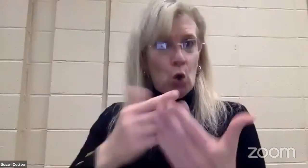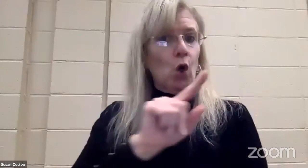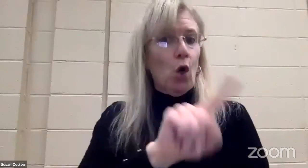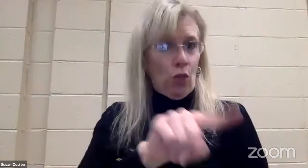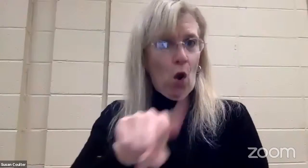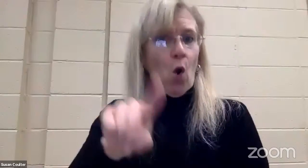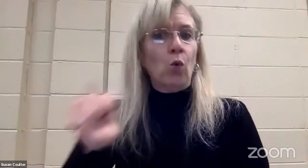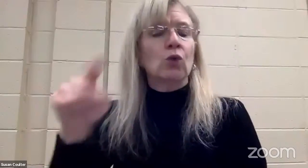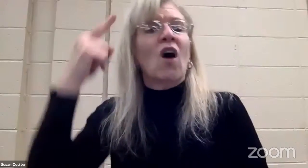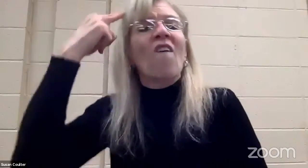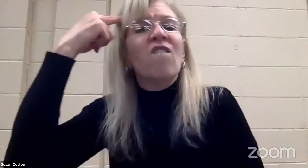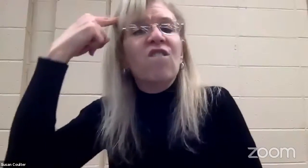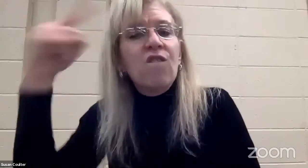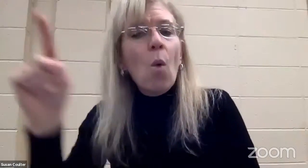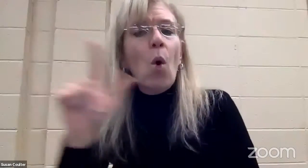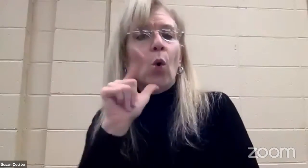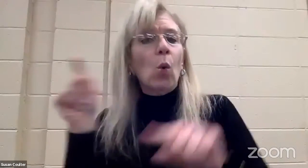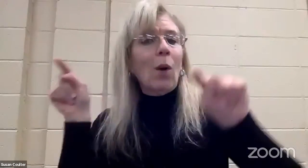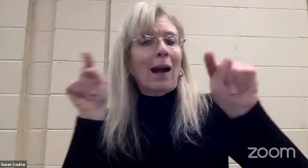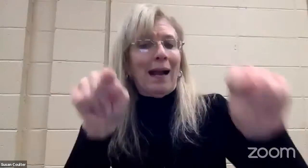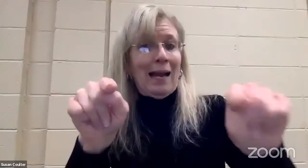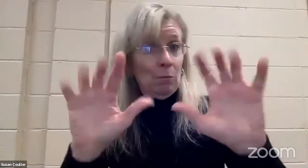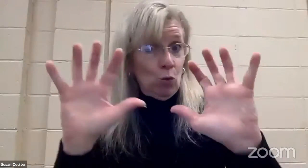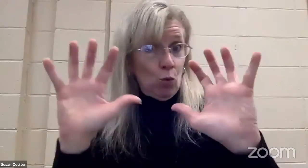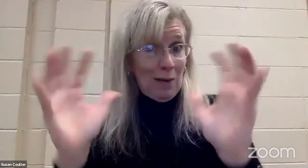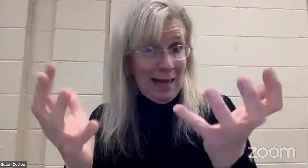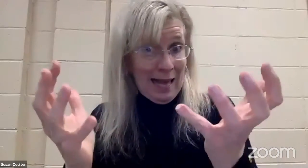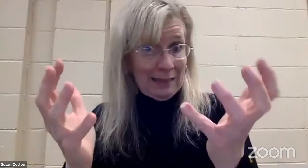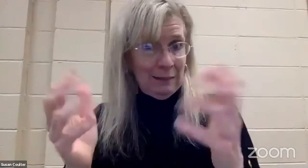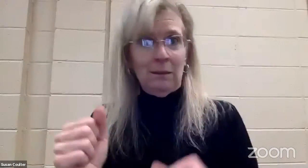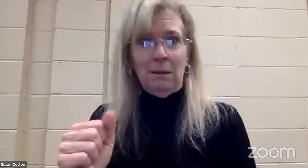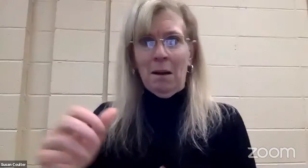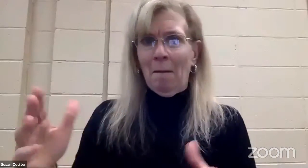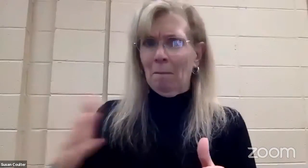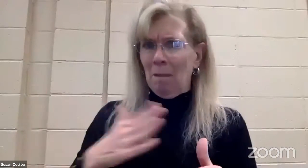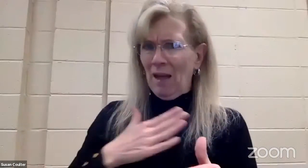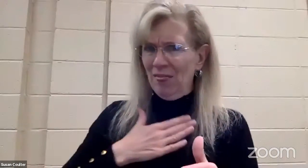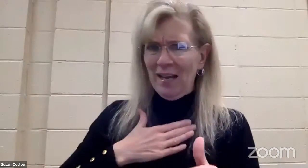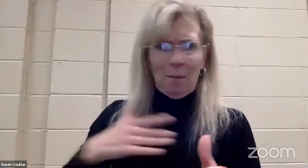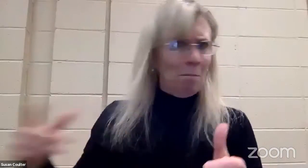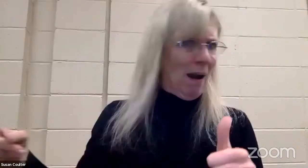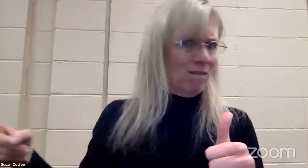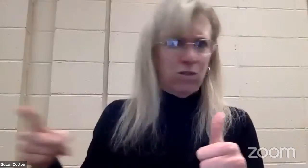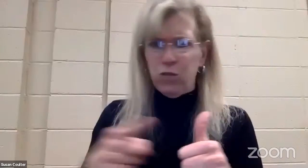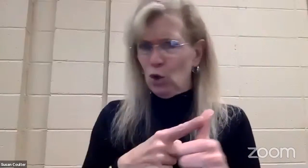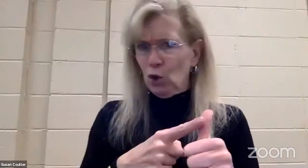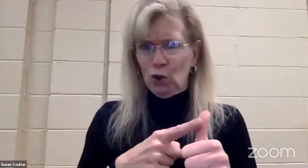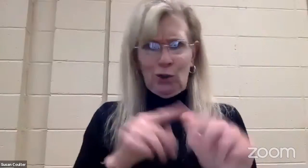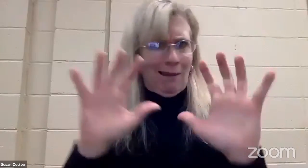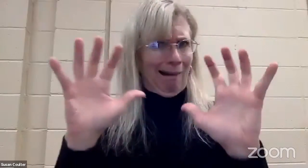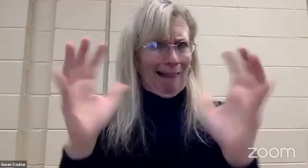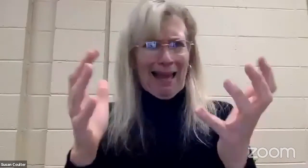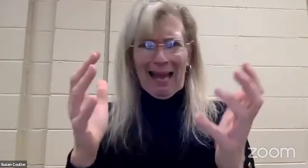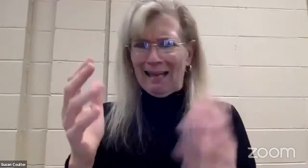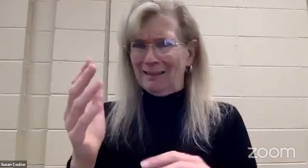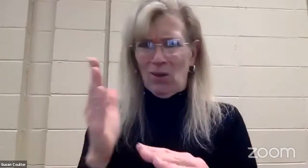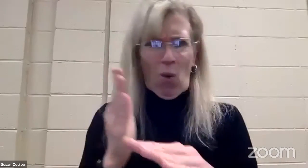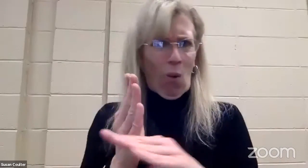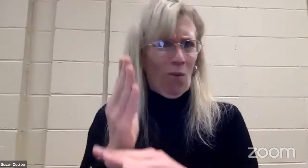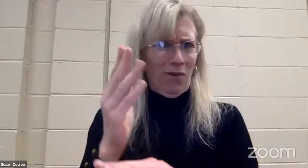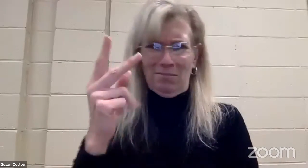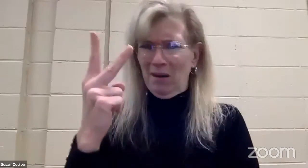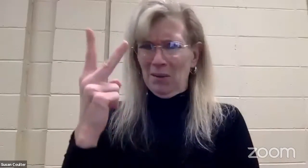did cook those for who came to class. I think my first